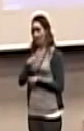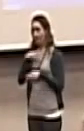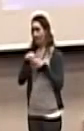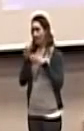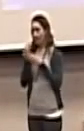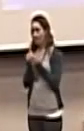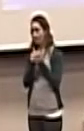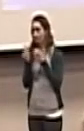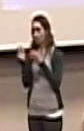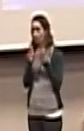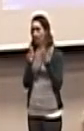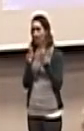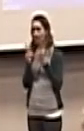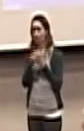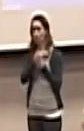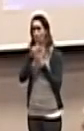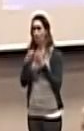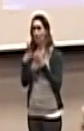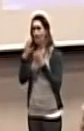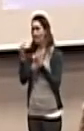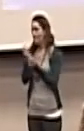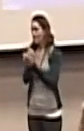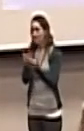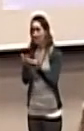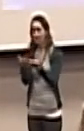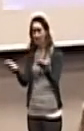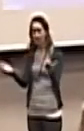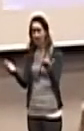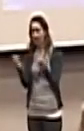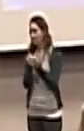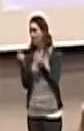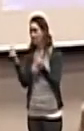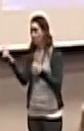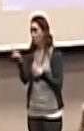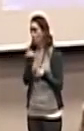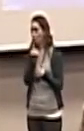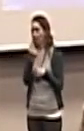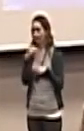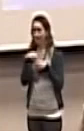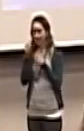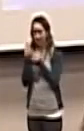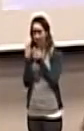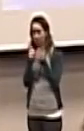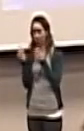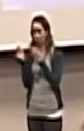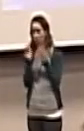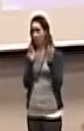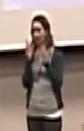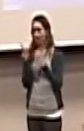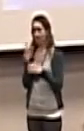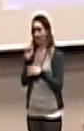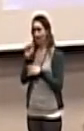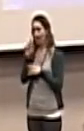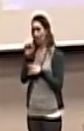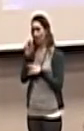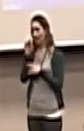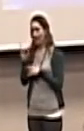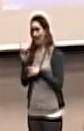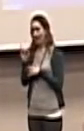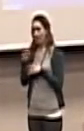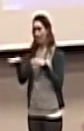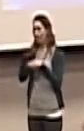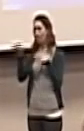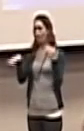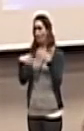way. He is Lord over everything and everyone in every way. He is Adonai over all